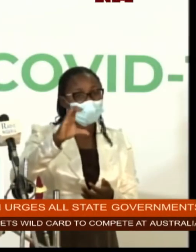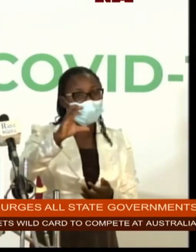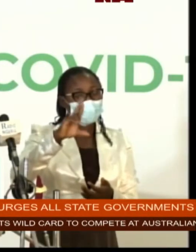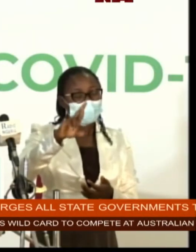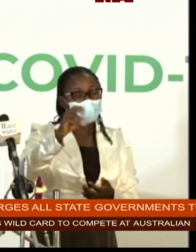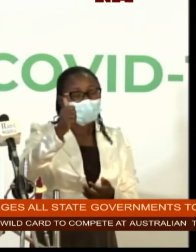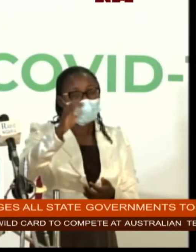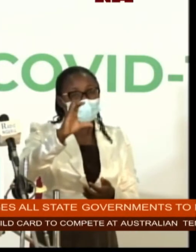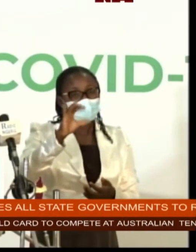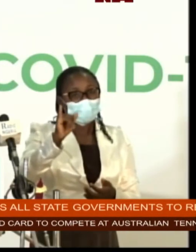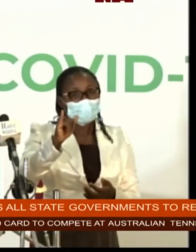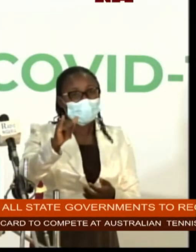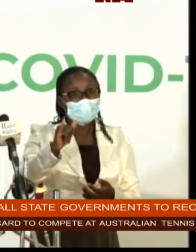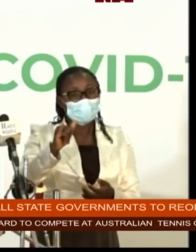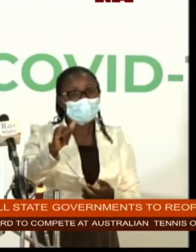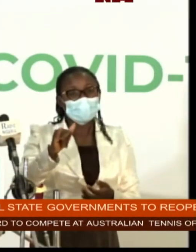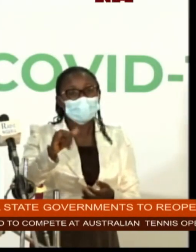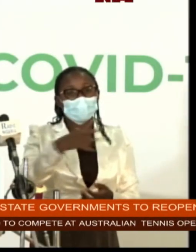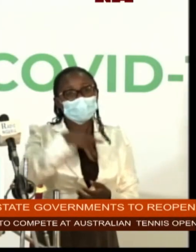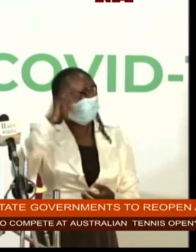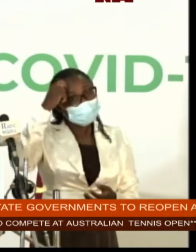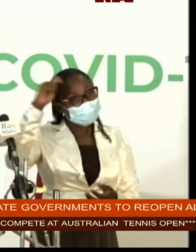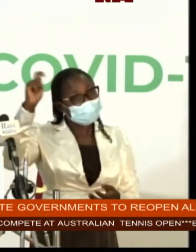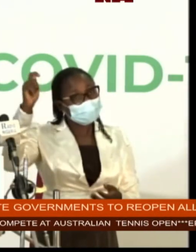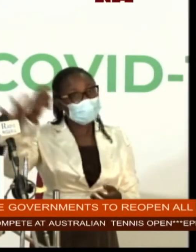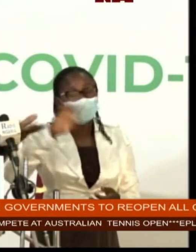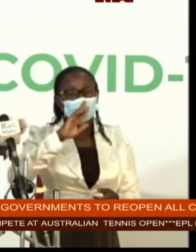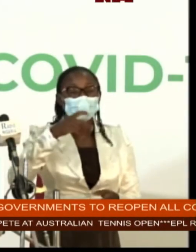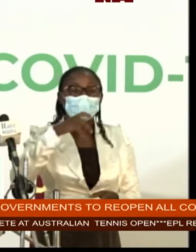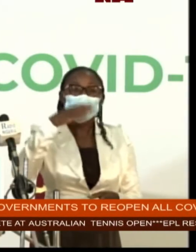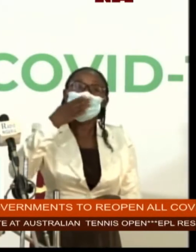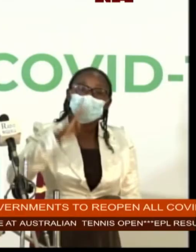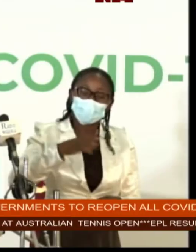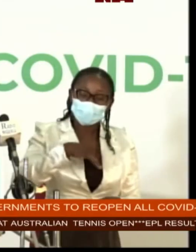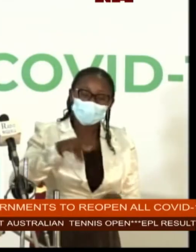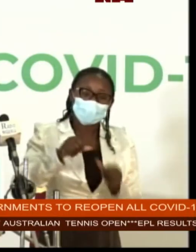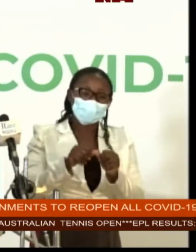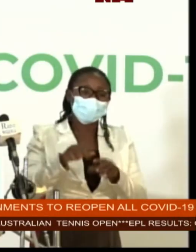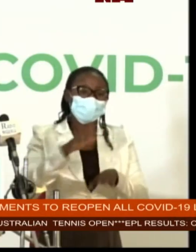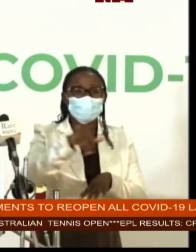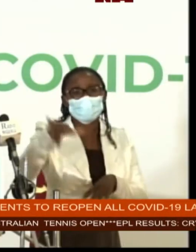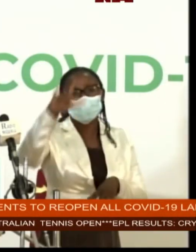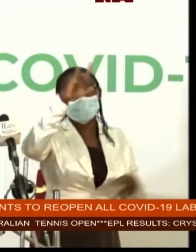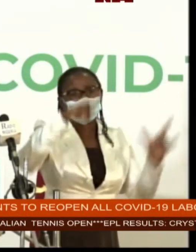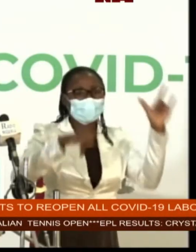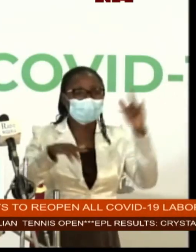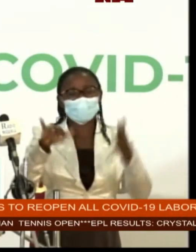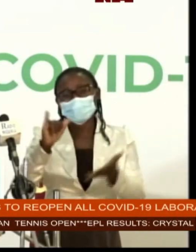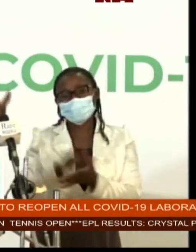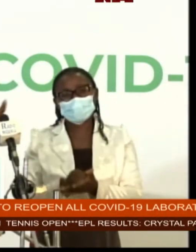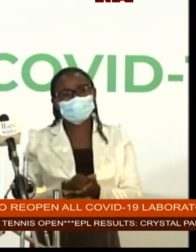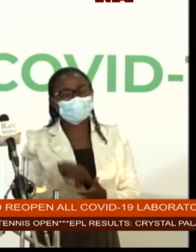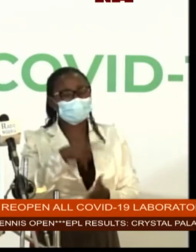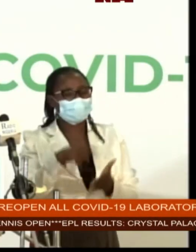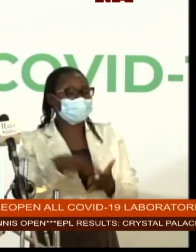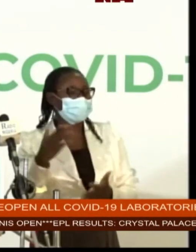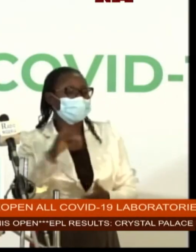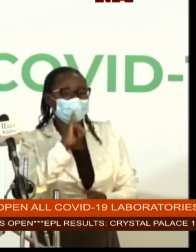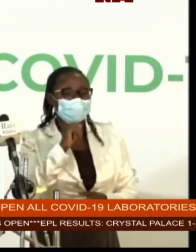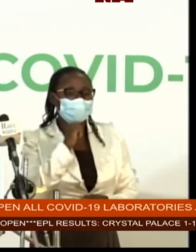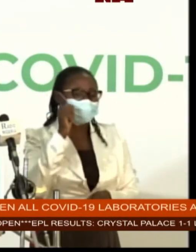abound, and they keep flying as to whether this thing is being done right, or this thing is being done like this, or this